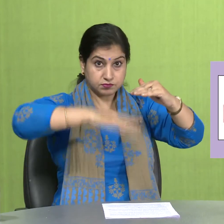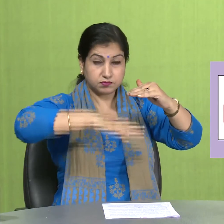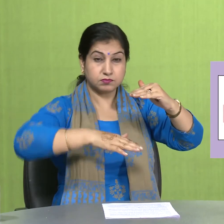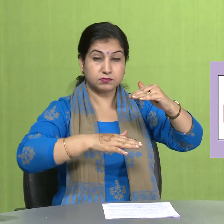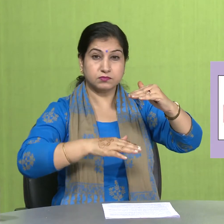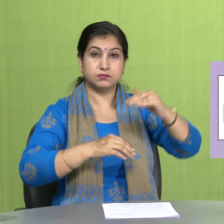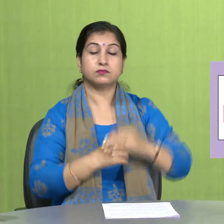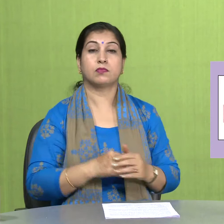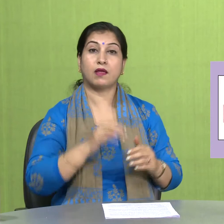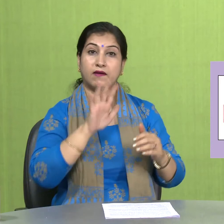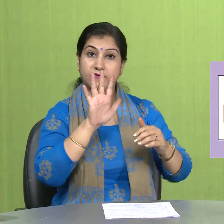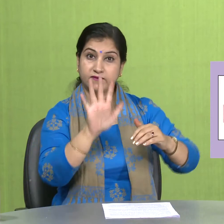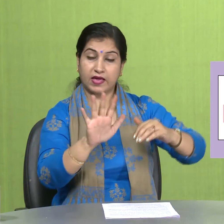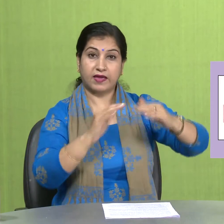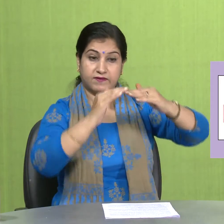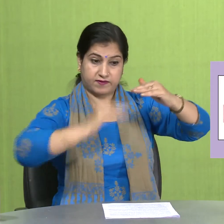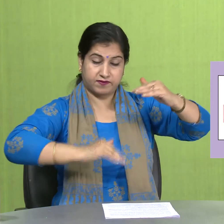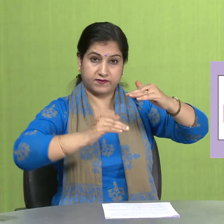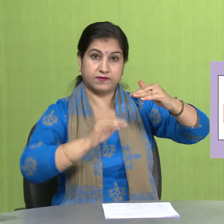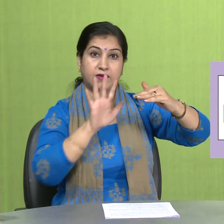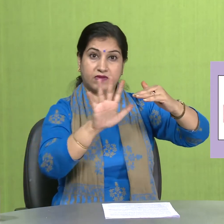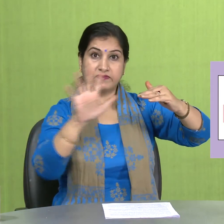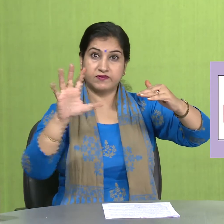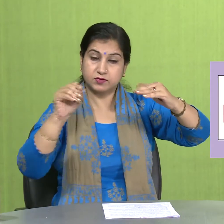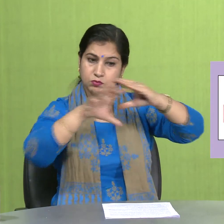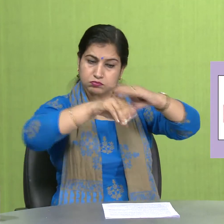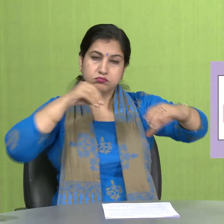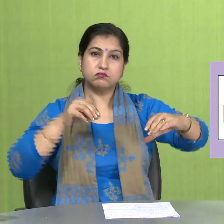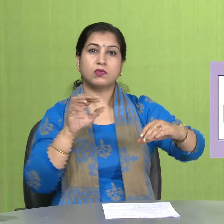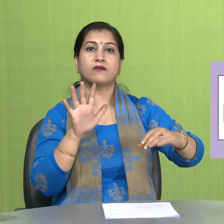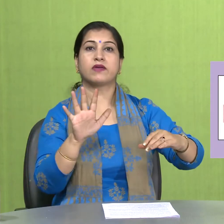530 are directly elected by the people of the states,